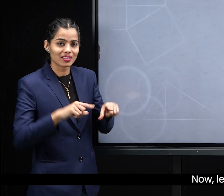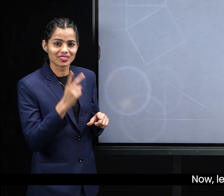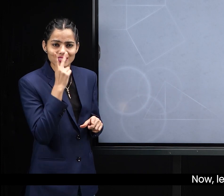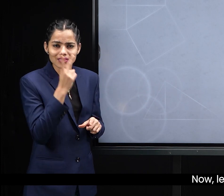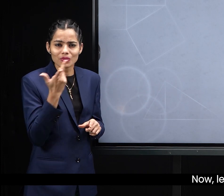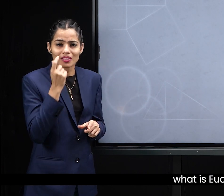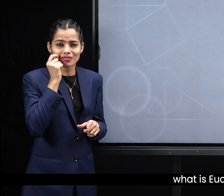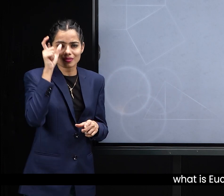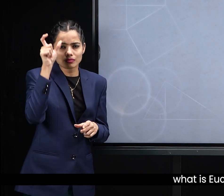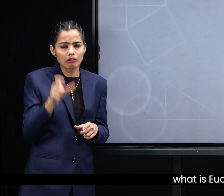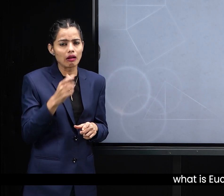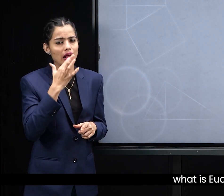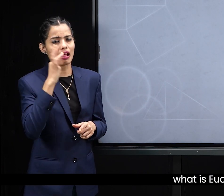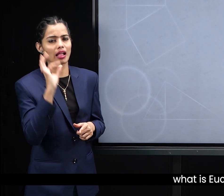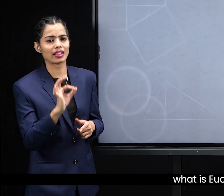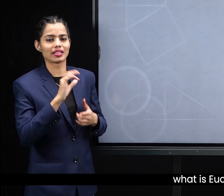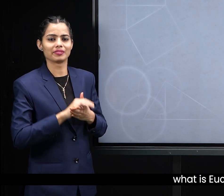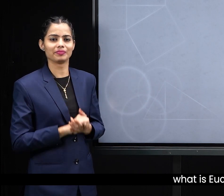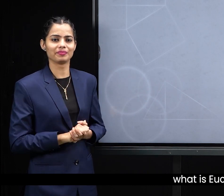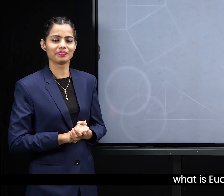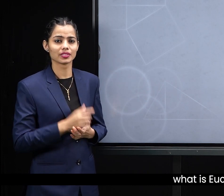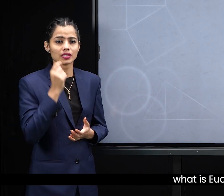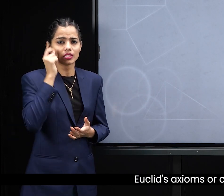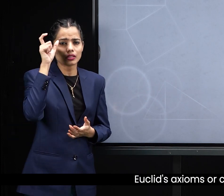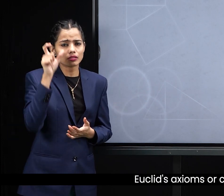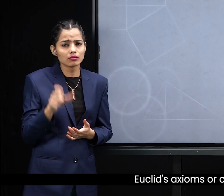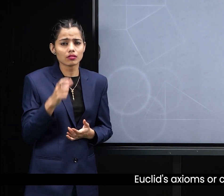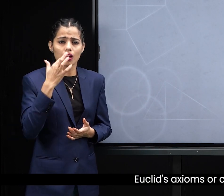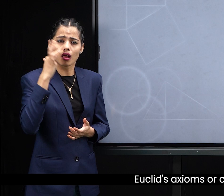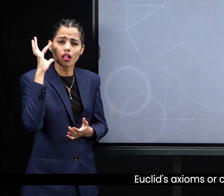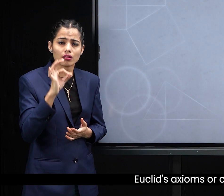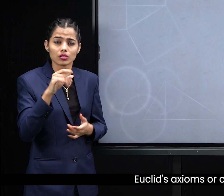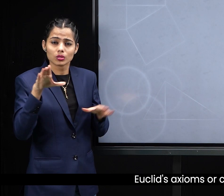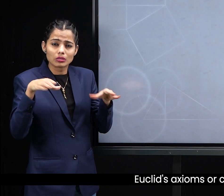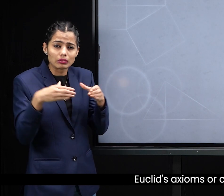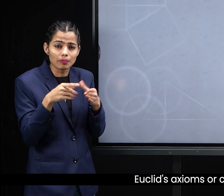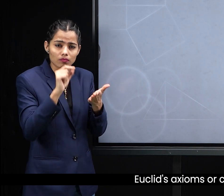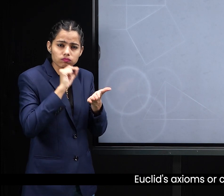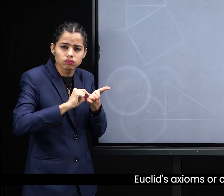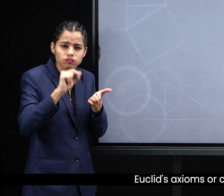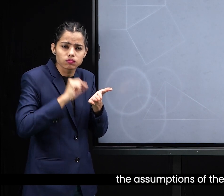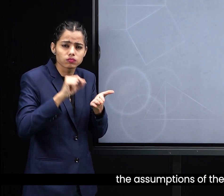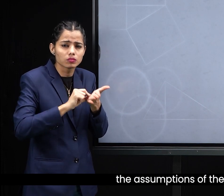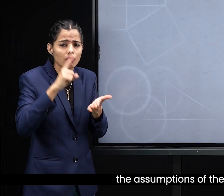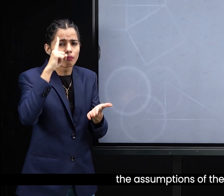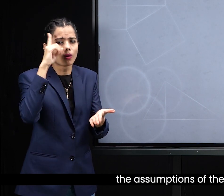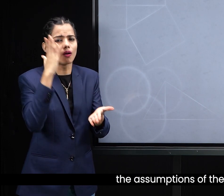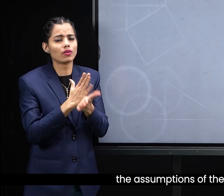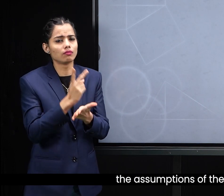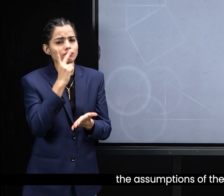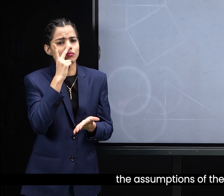Now, let us see what is Euclid's axioms. Euclid's axioms or common notions are